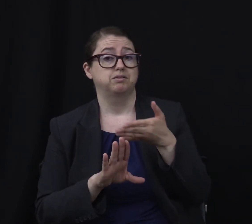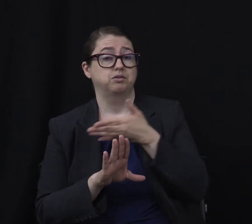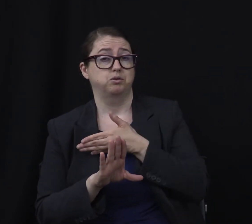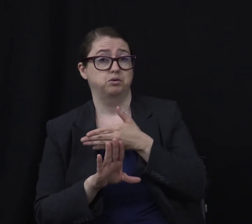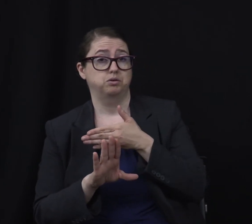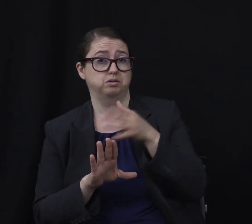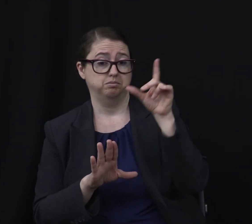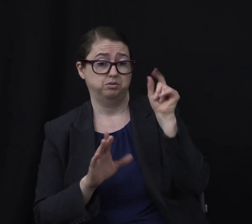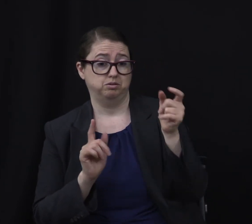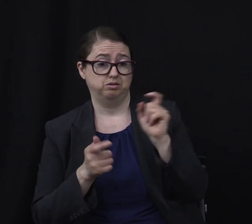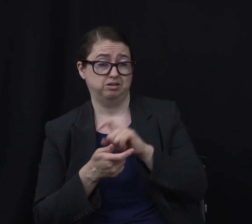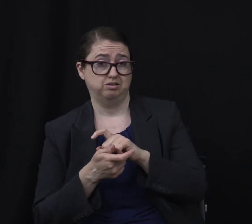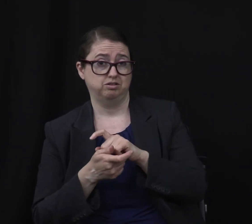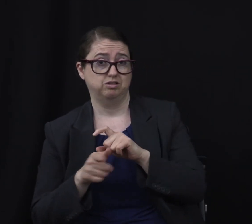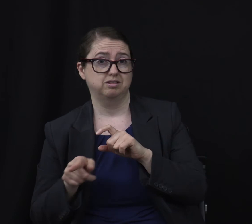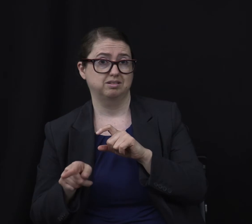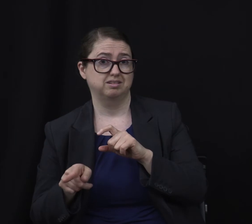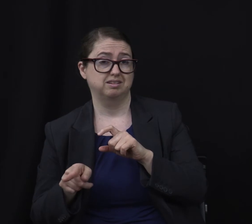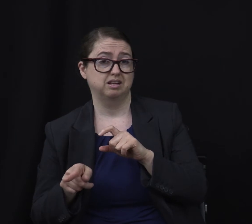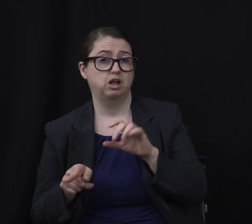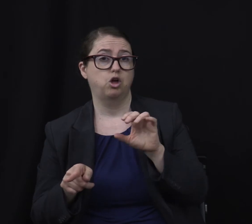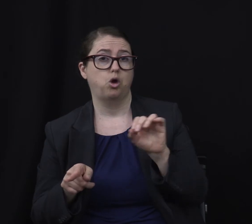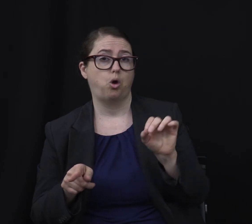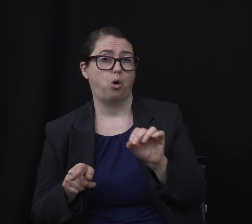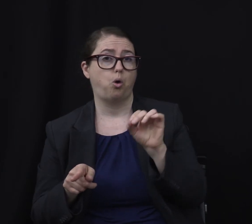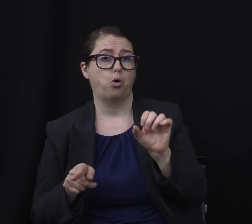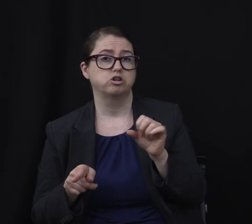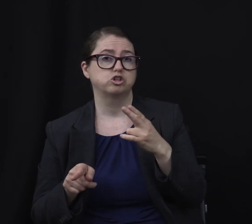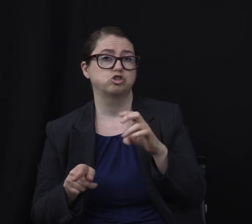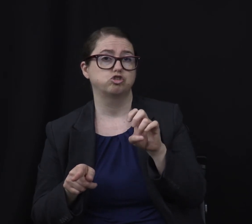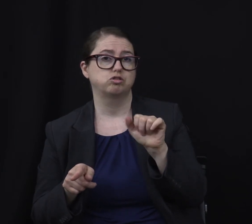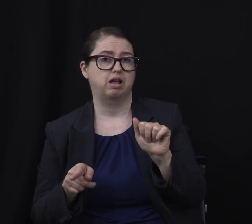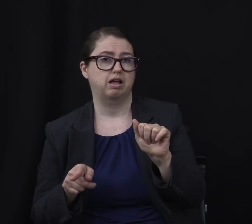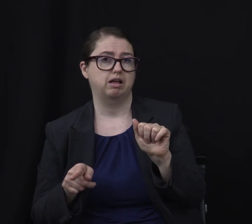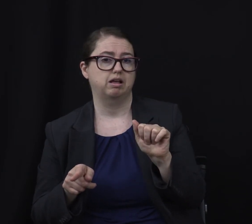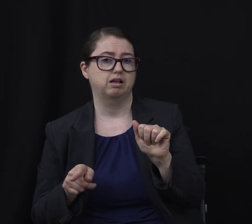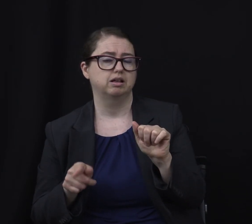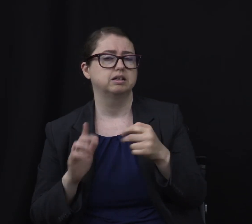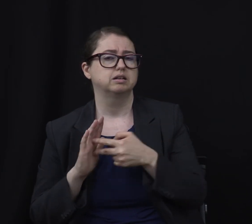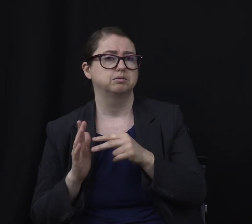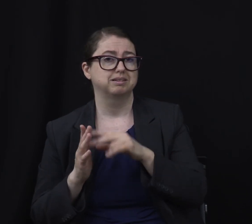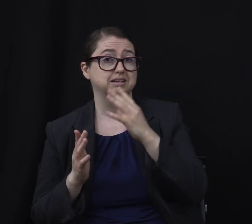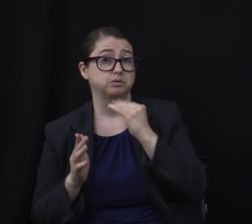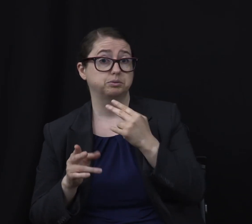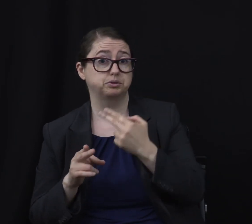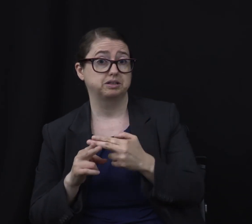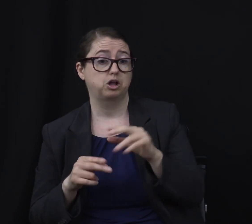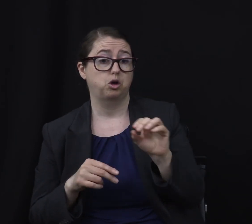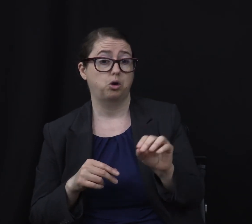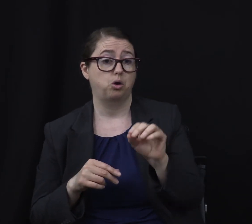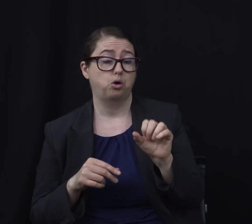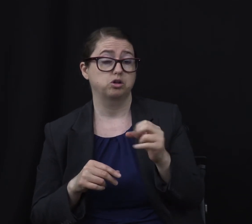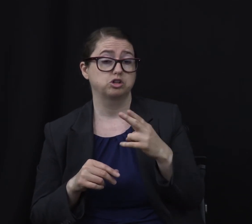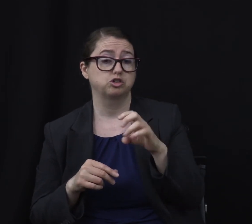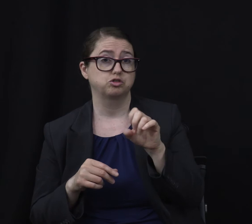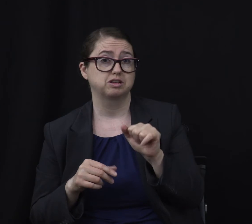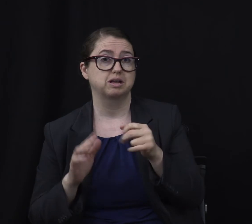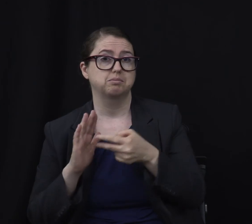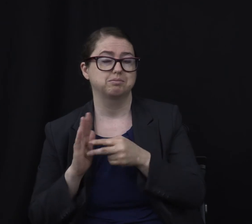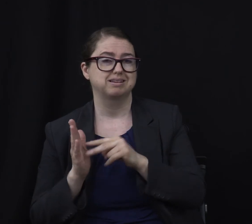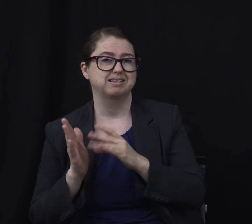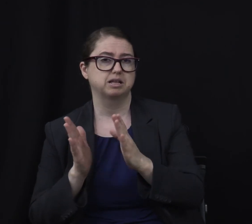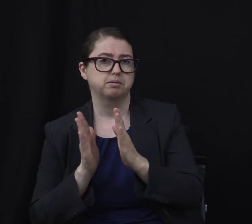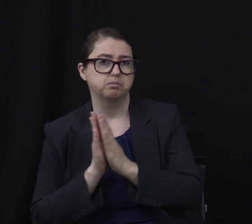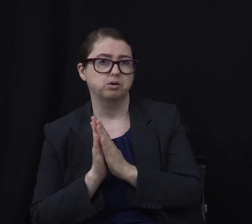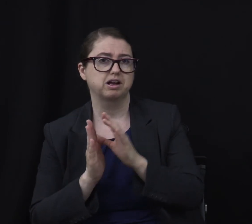forgot already? Hoshea, right? Hoshea in the Hebrew, the name Hoshea means the prayer of